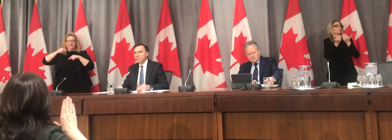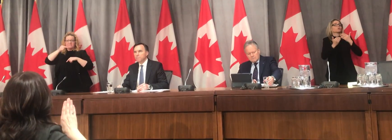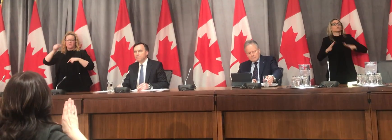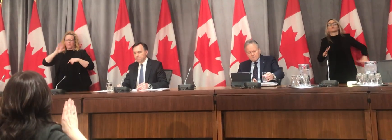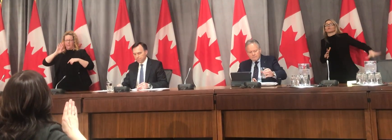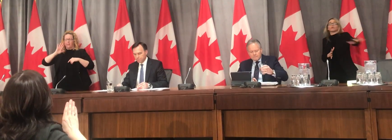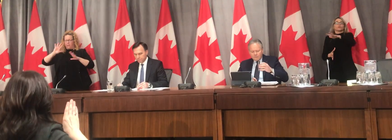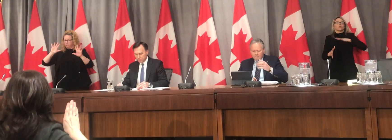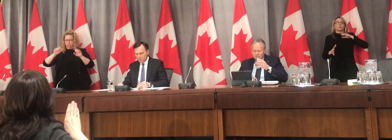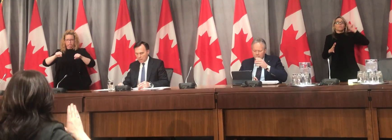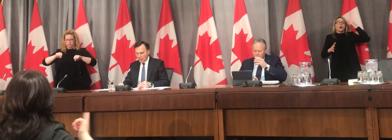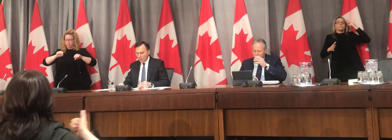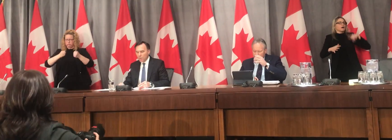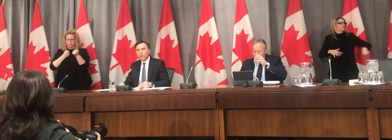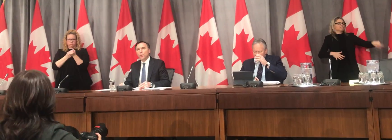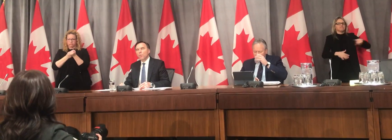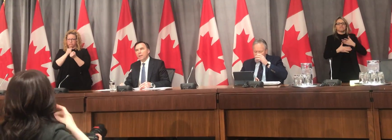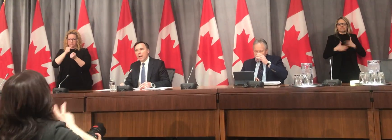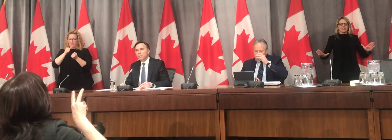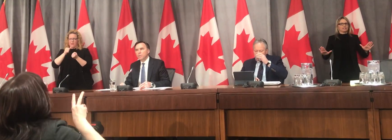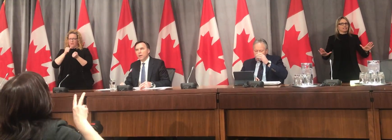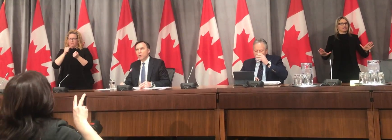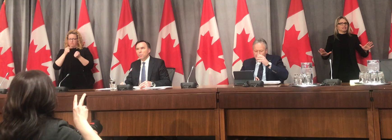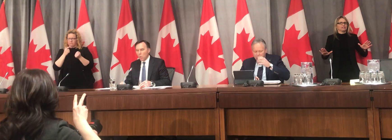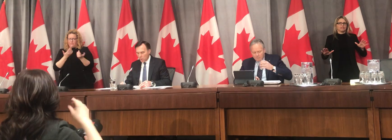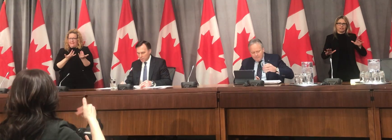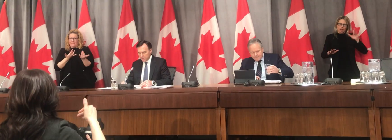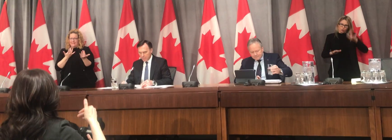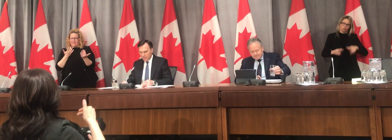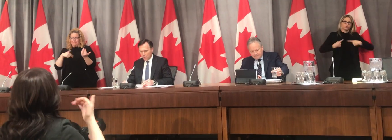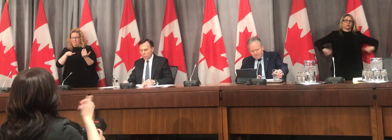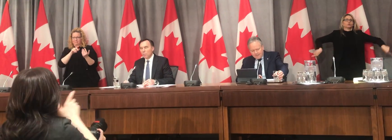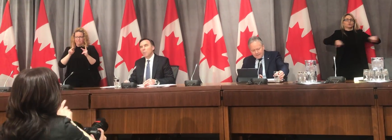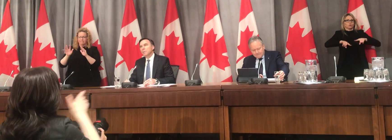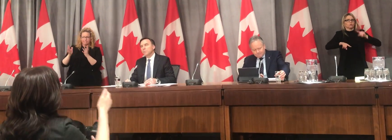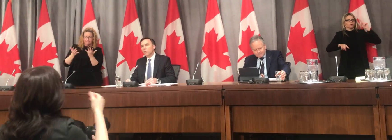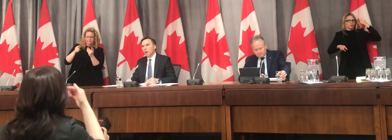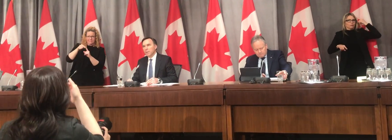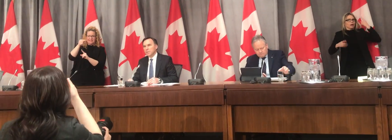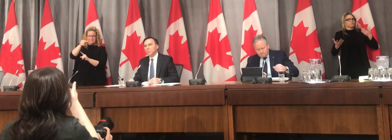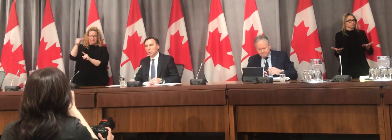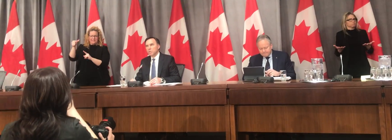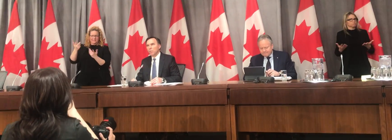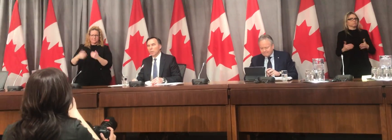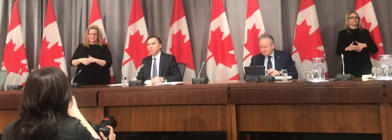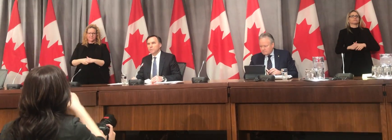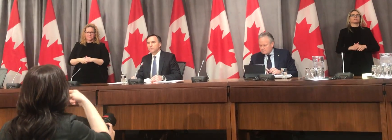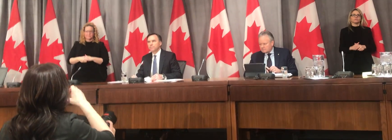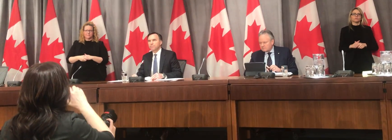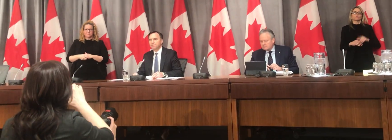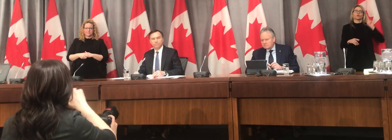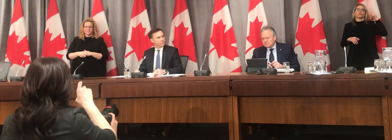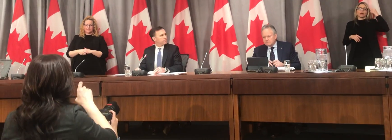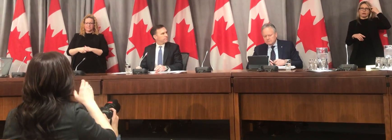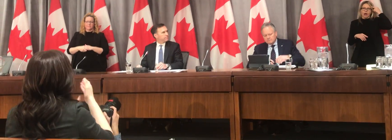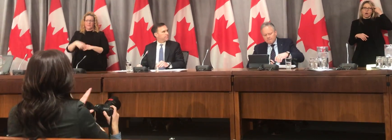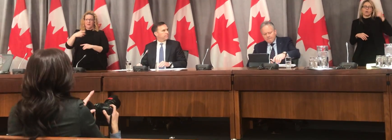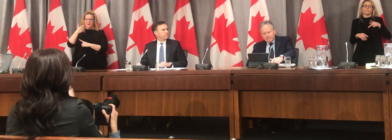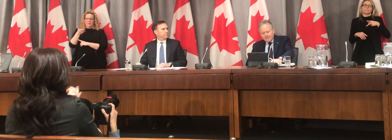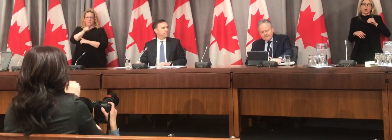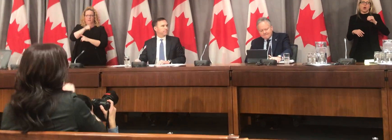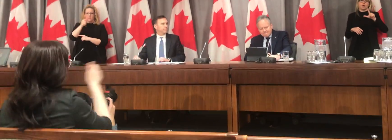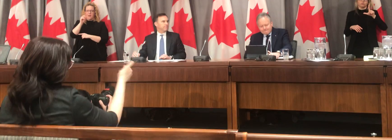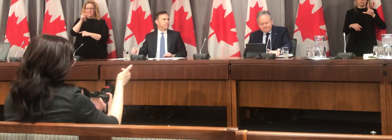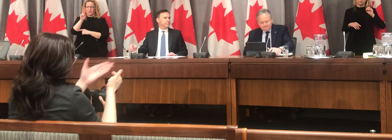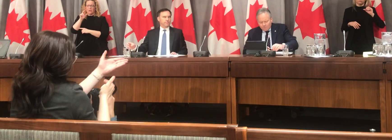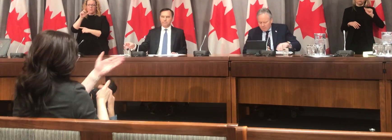on us. I want to turn it over now to Governor Polas for a moment before I make some closing remarks.